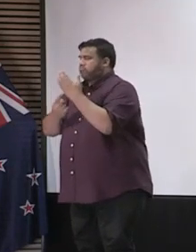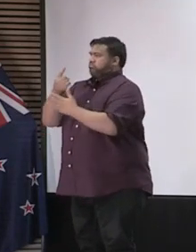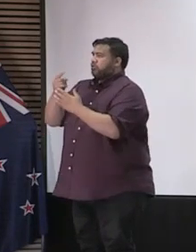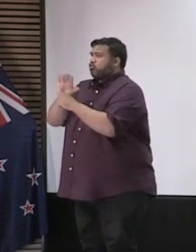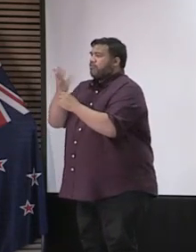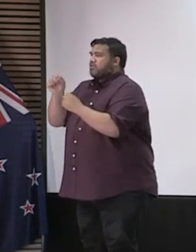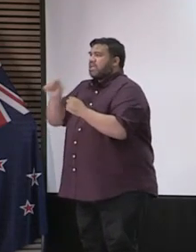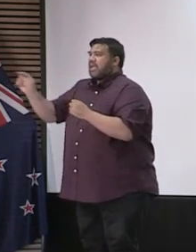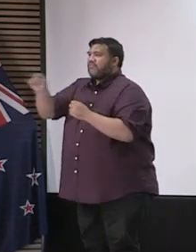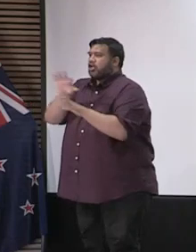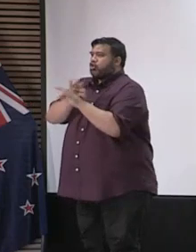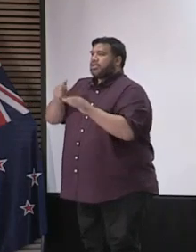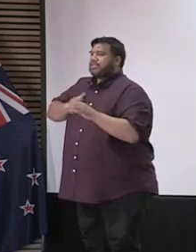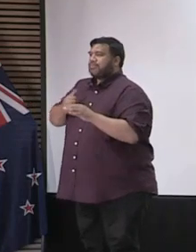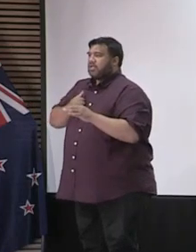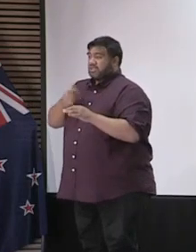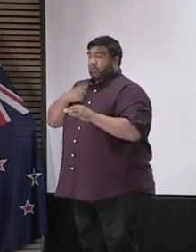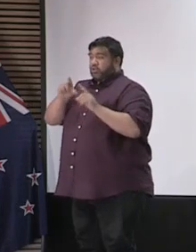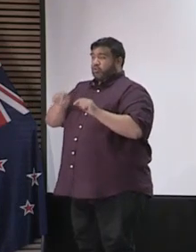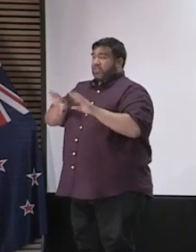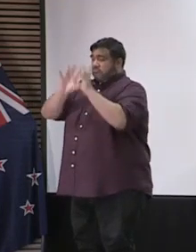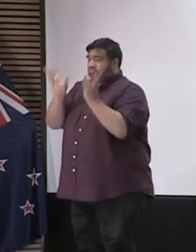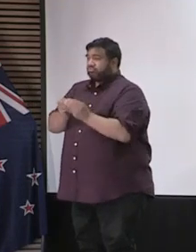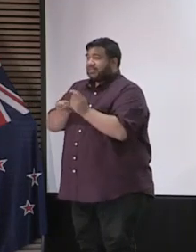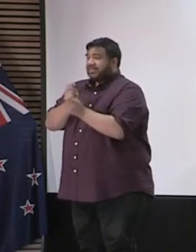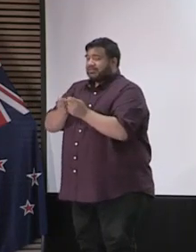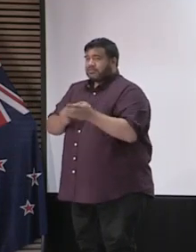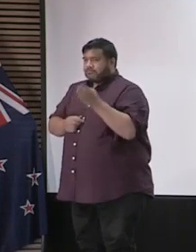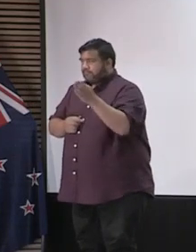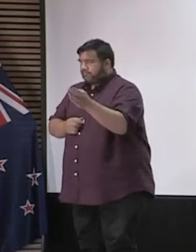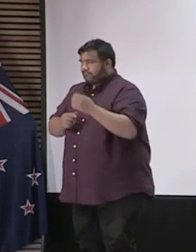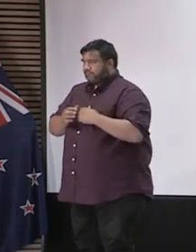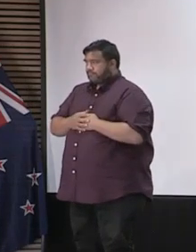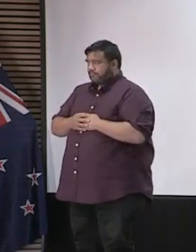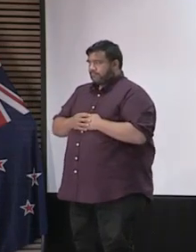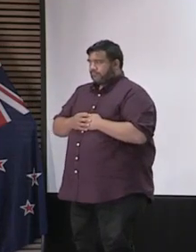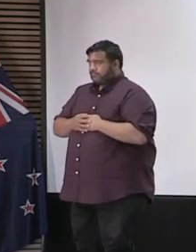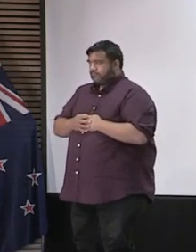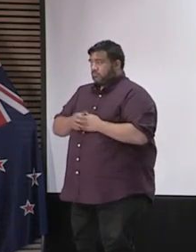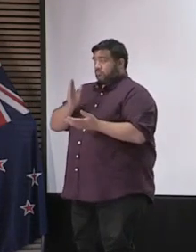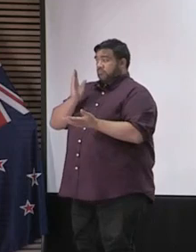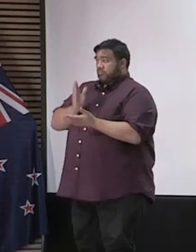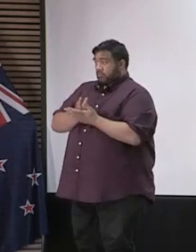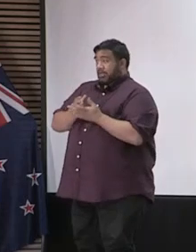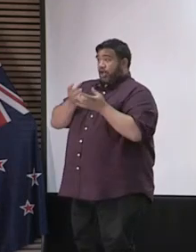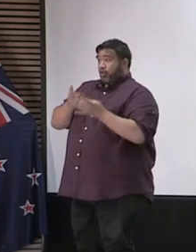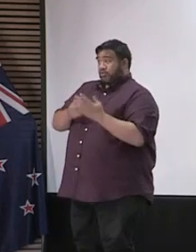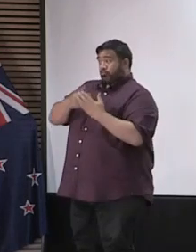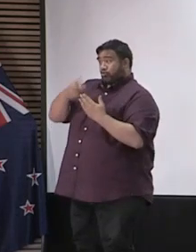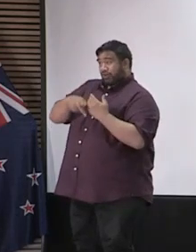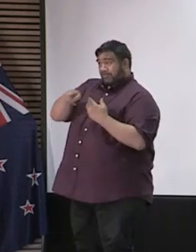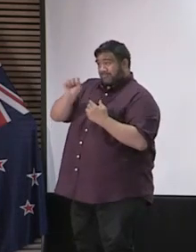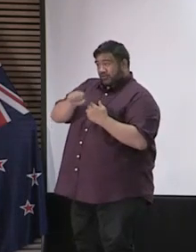testing, you just sort of kind of widen your own. There will be, once we move down into level 3, there will be